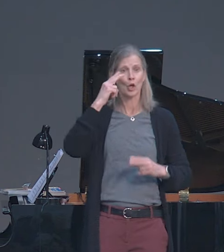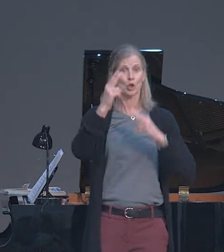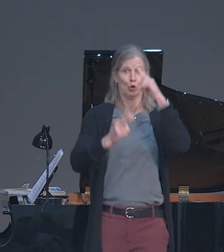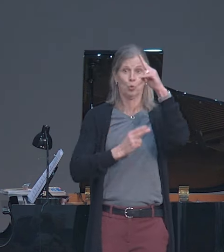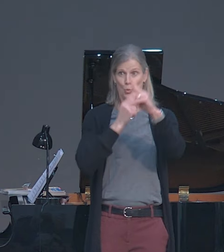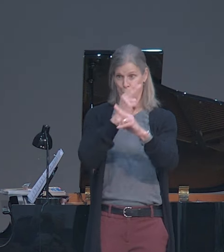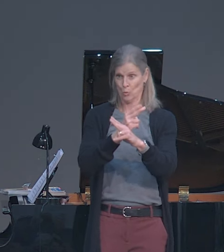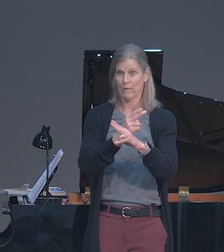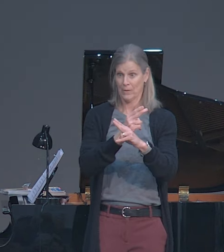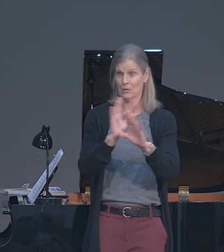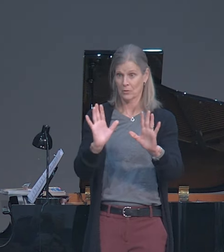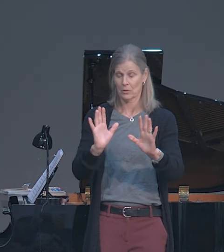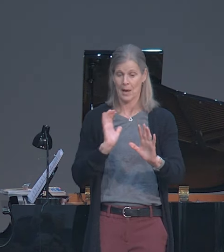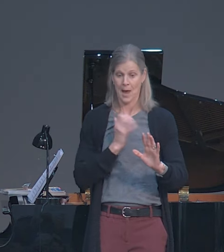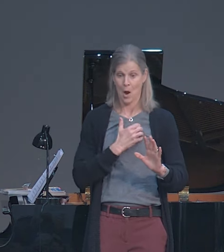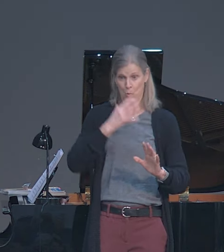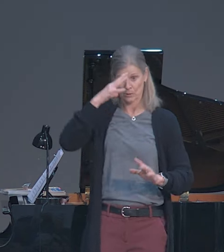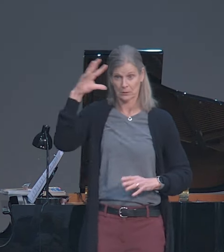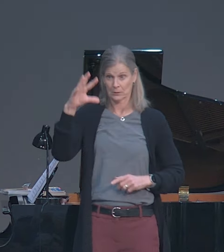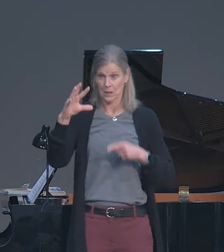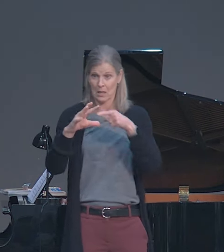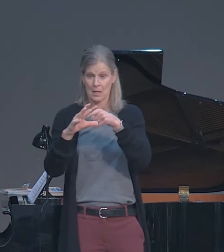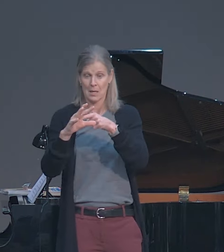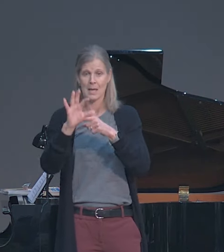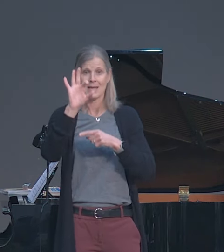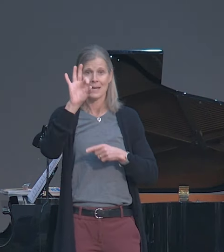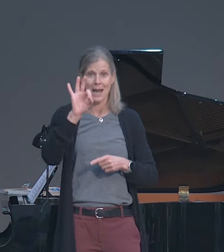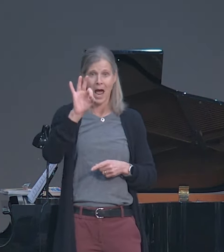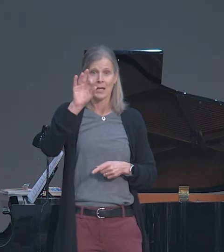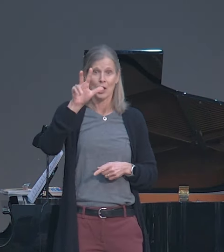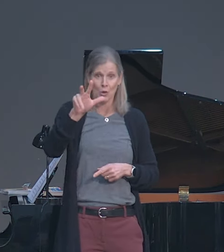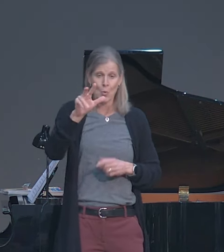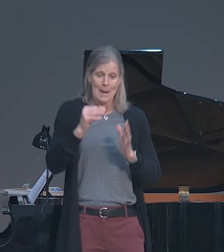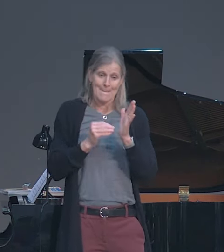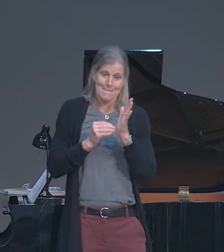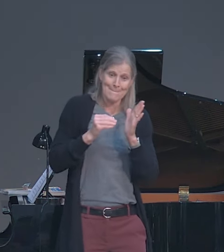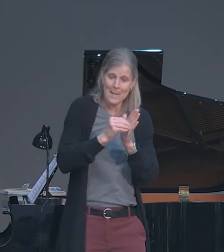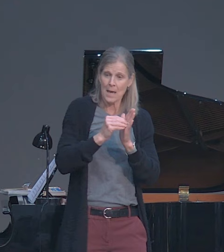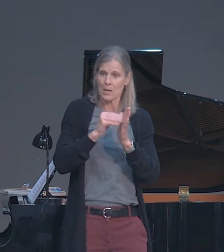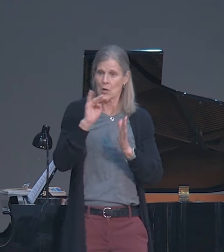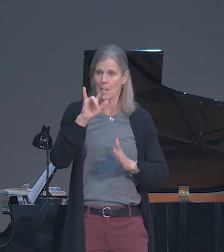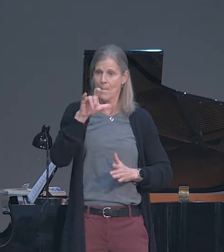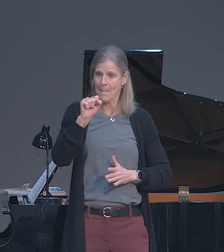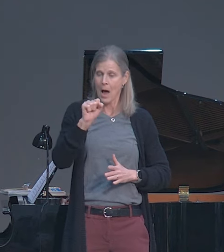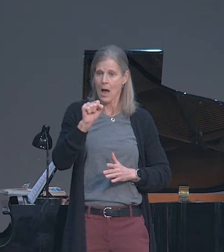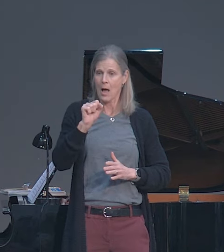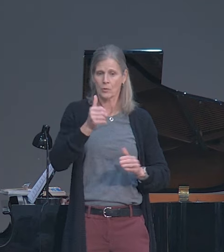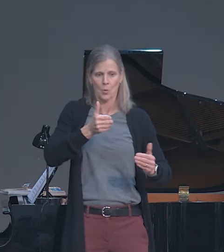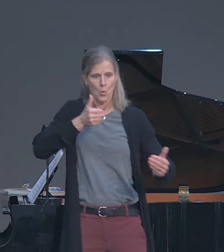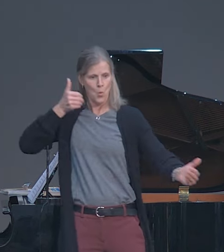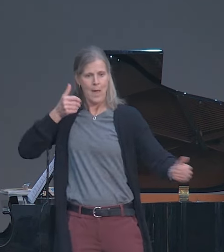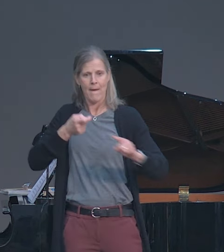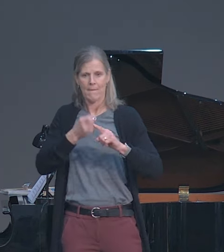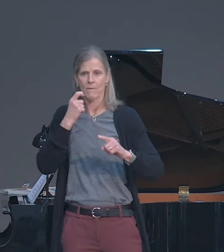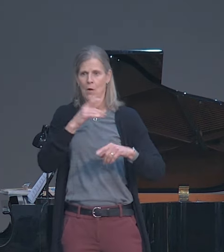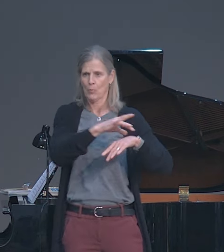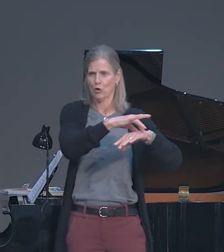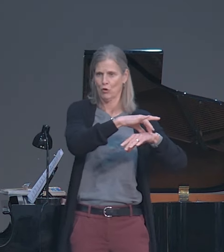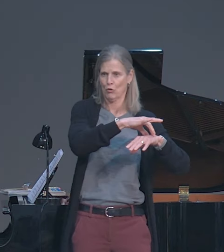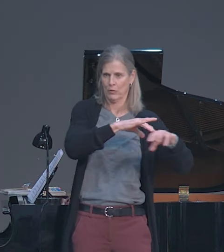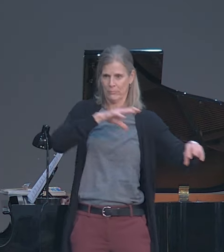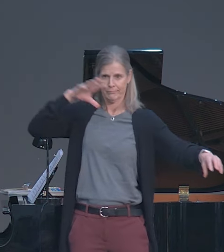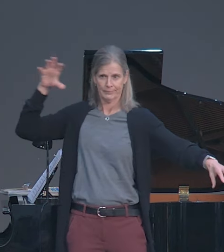universe. Our sun is 93 million miles away from the Earth, from the poppy